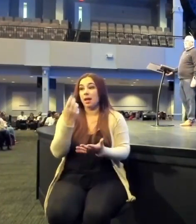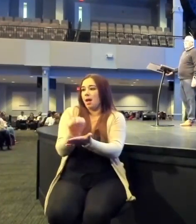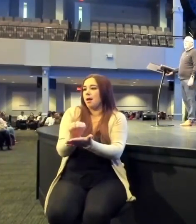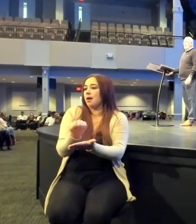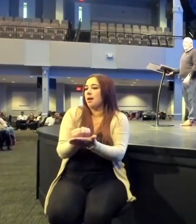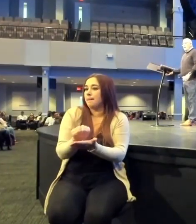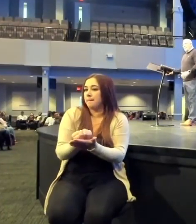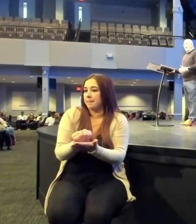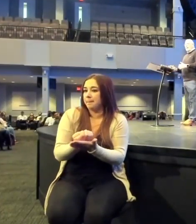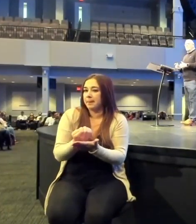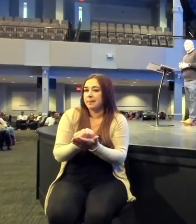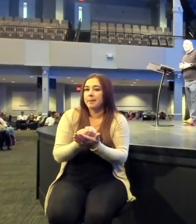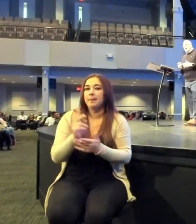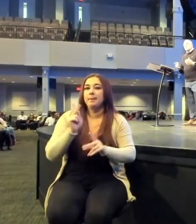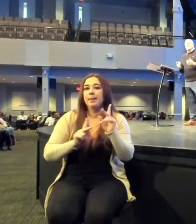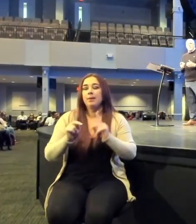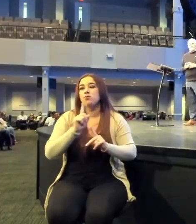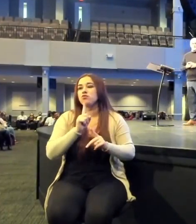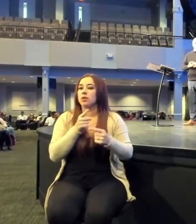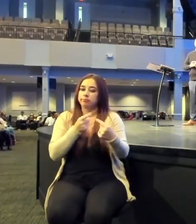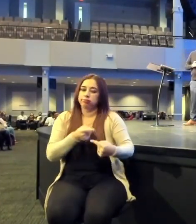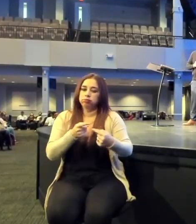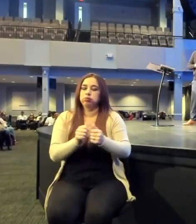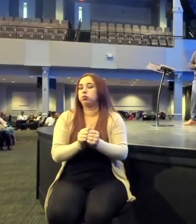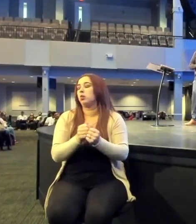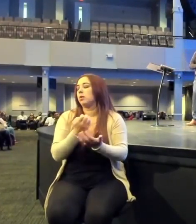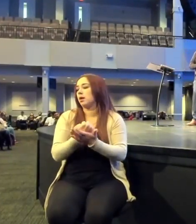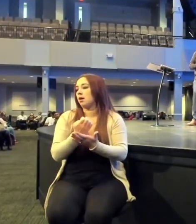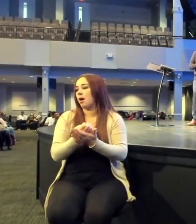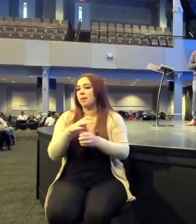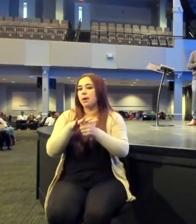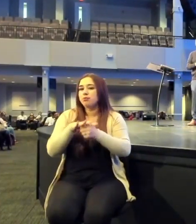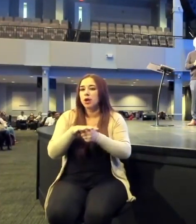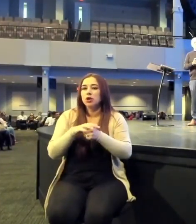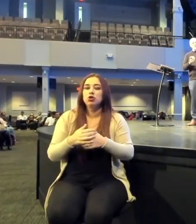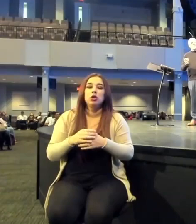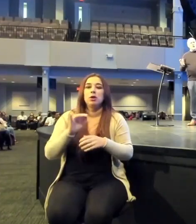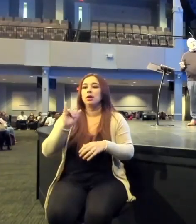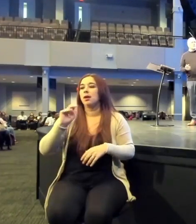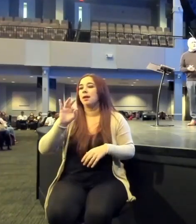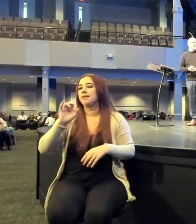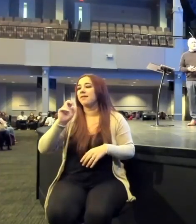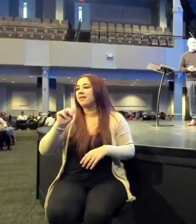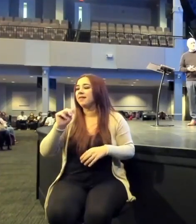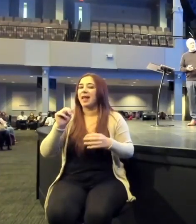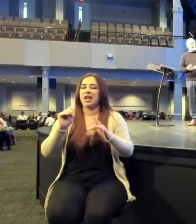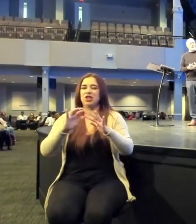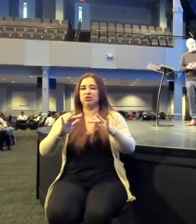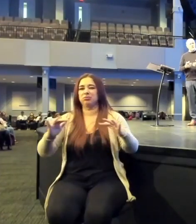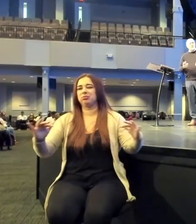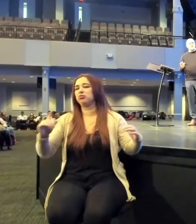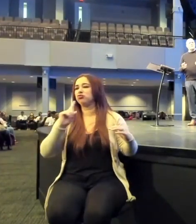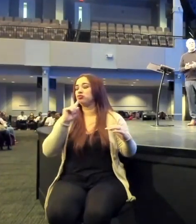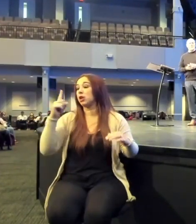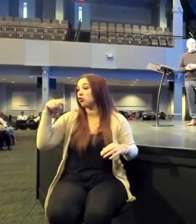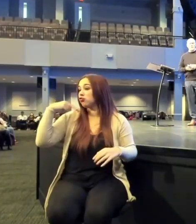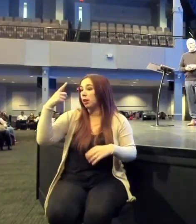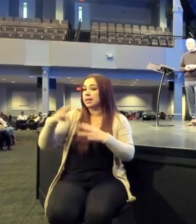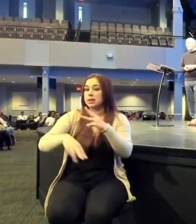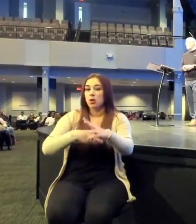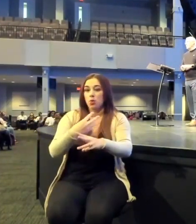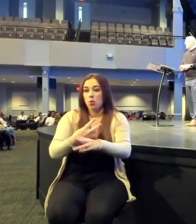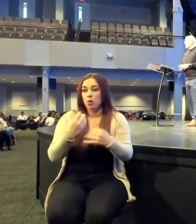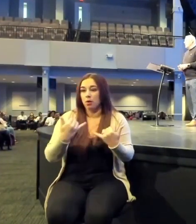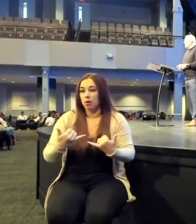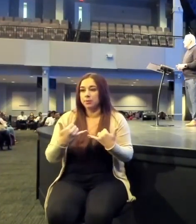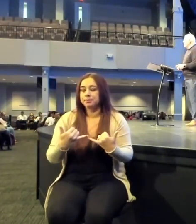level, people who are battling with economic pressures during this time and inflation and those kind of things. It is truly a crazy world that we